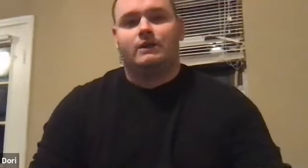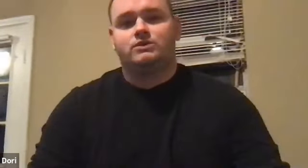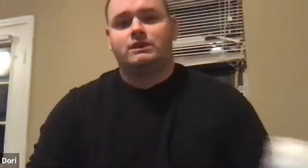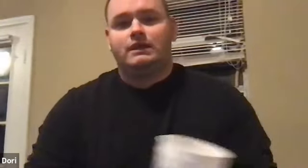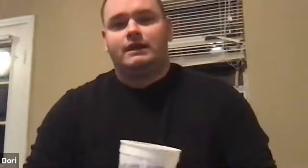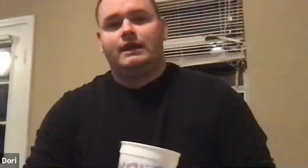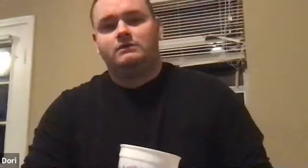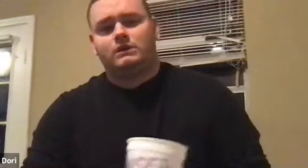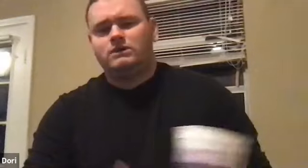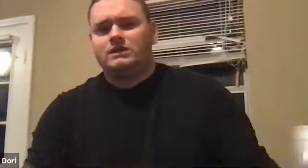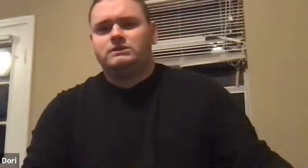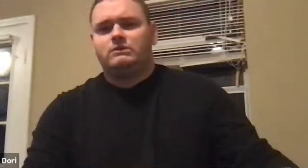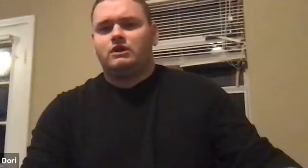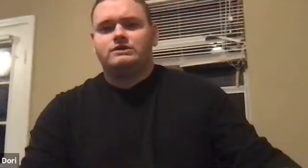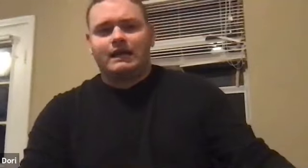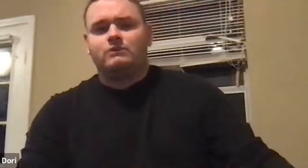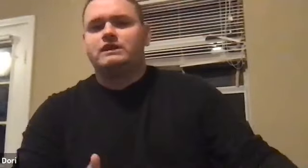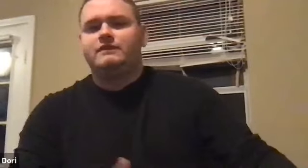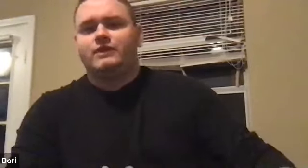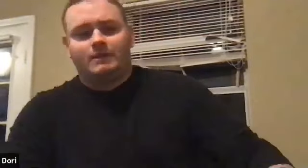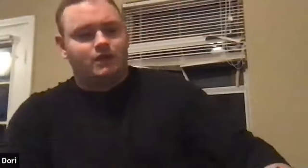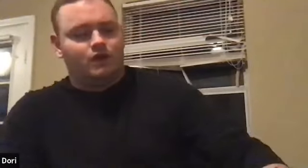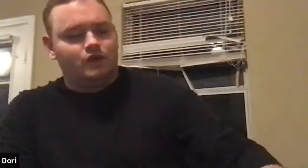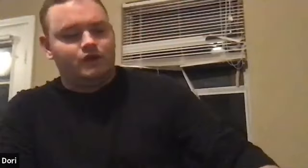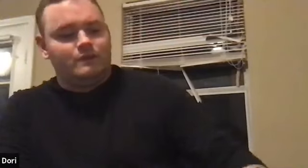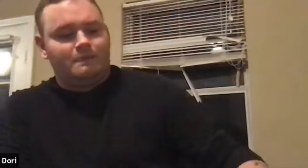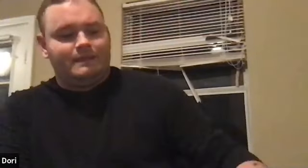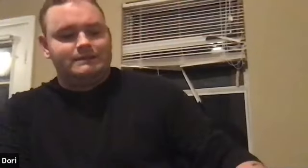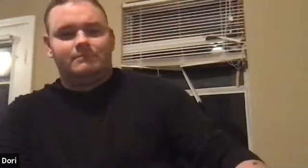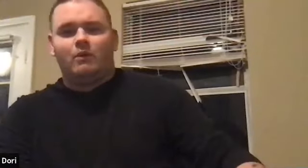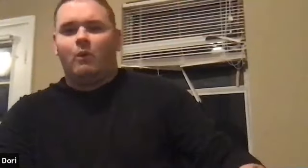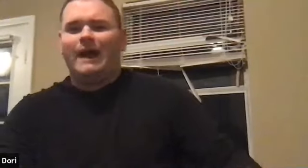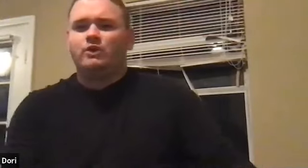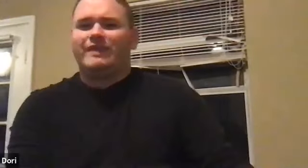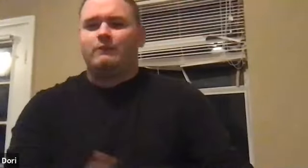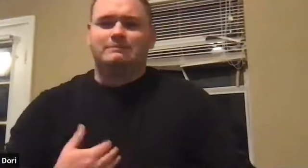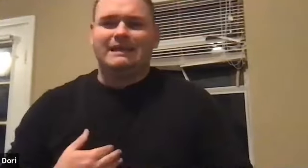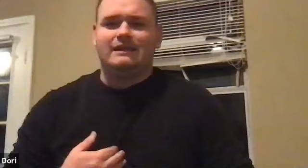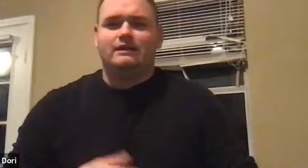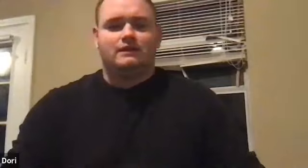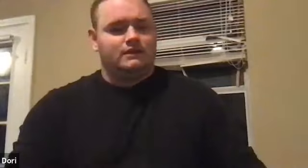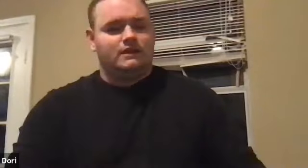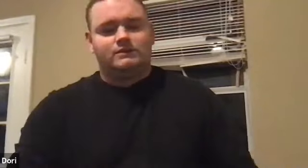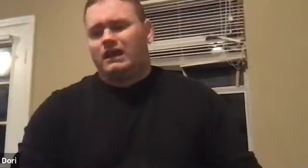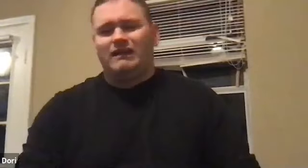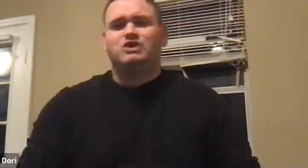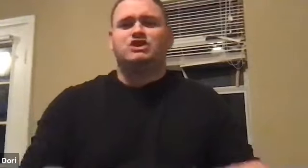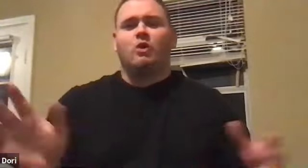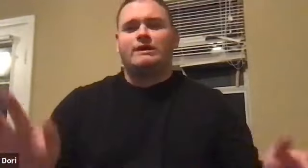language. And I was like, well, yeah, you still would have learned sign language even if you came a year earlier. And I said, but why do you think it was me? It was just a